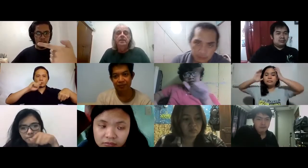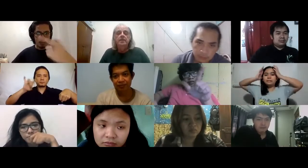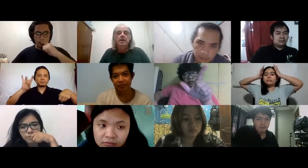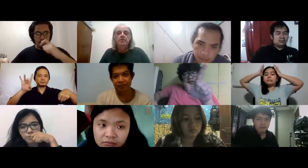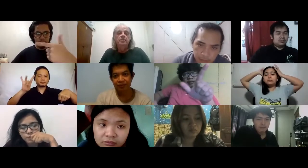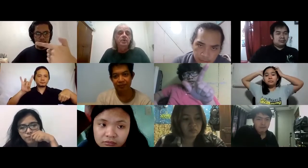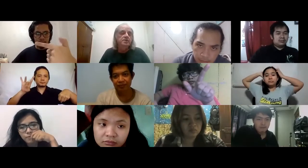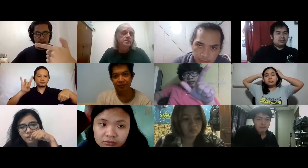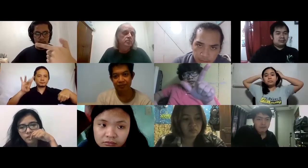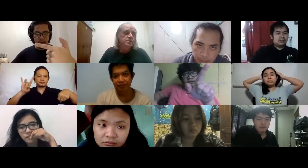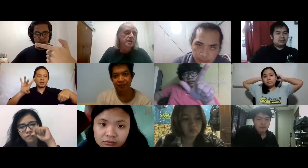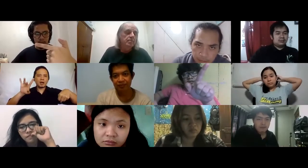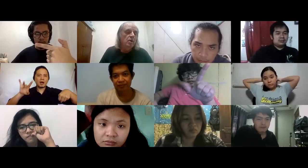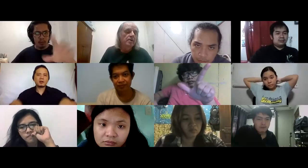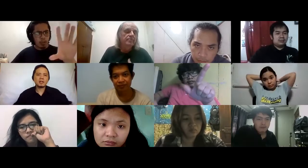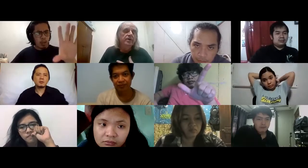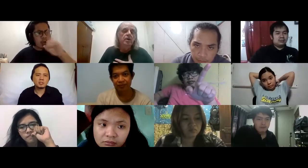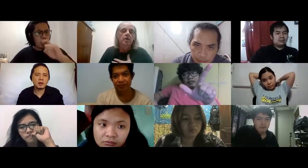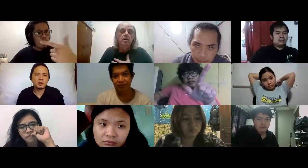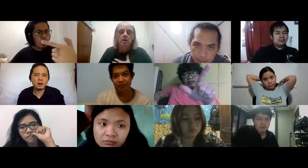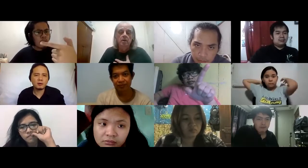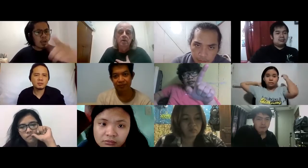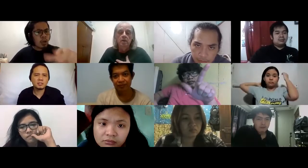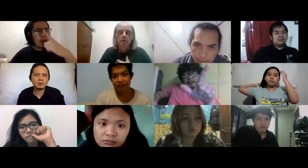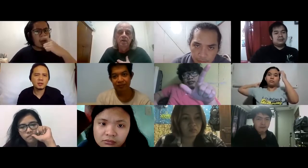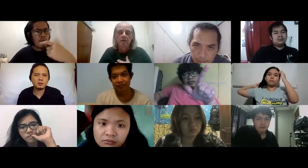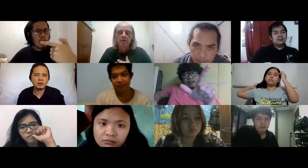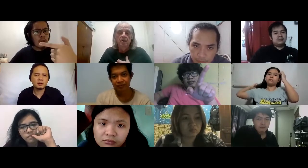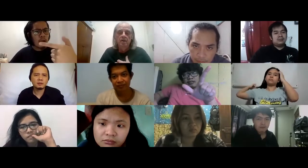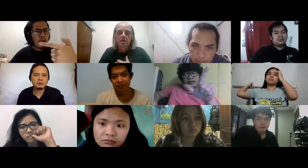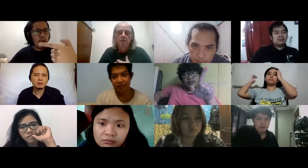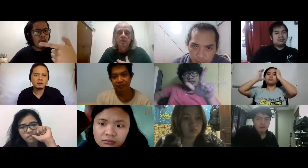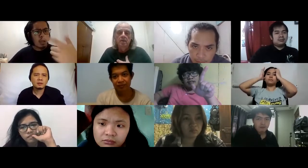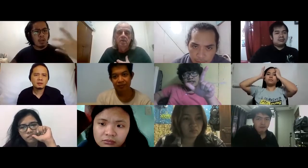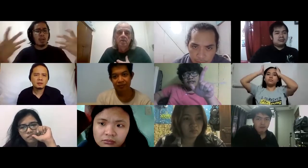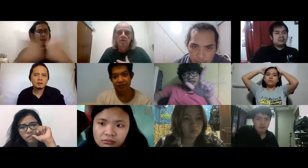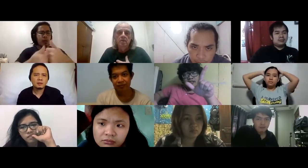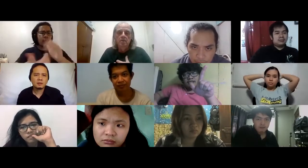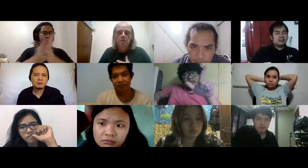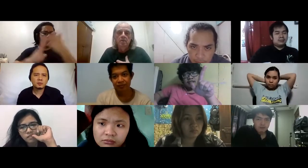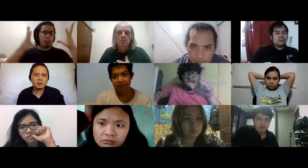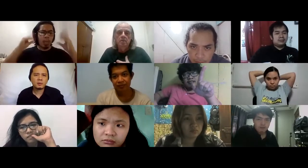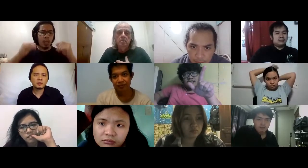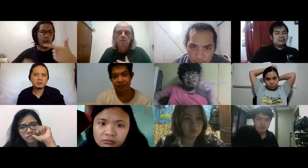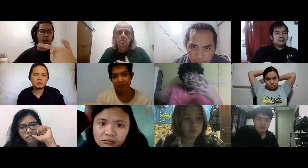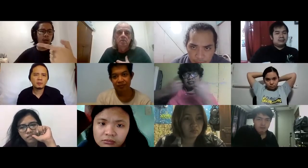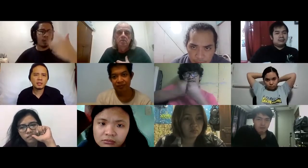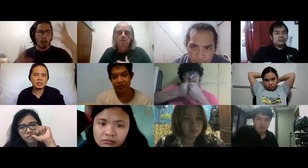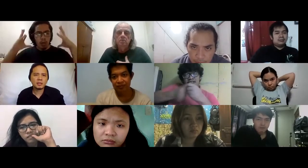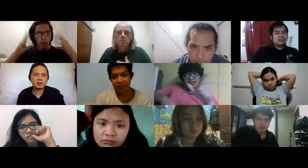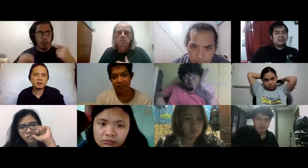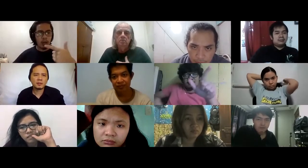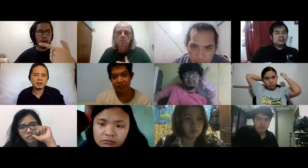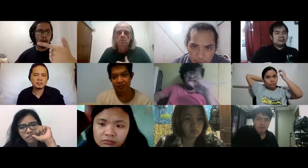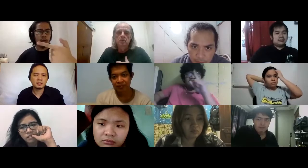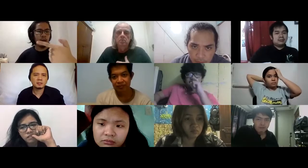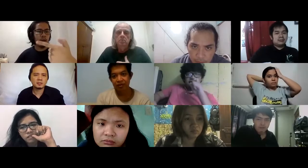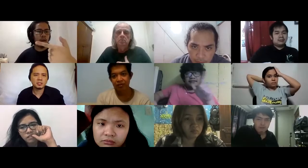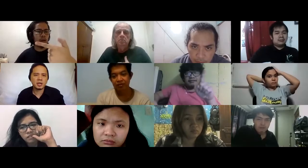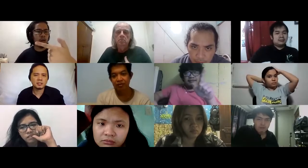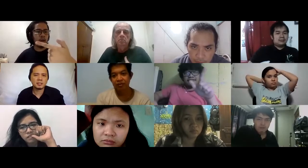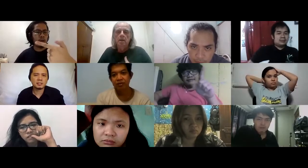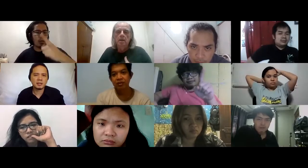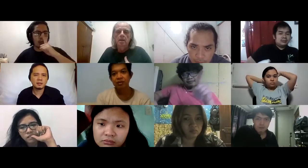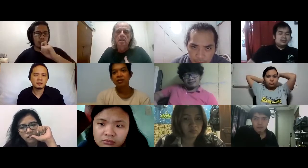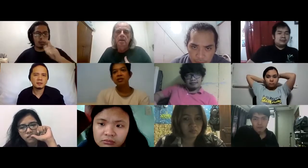Okay, and then the other person was named I thought he was Harvey. 21. Was he 21? 21 years old when he got the accident, sir?